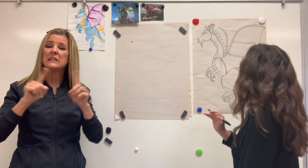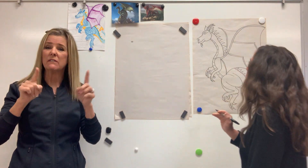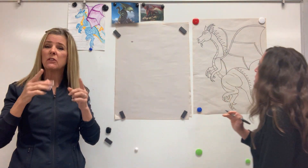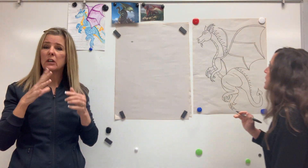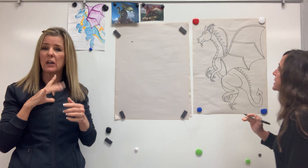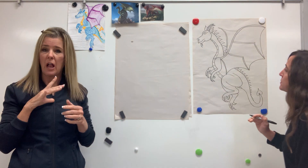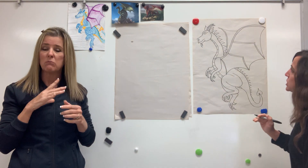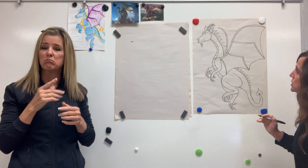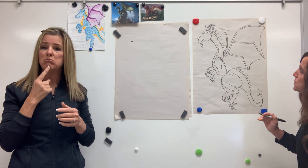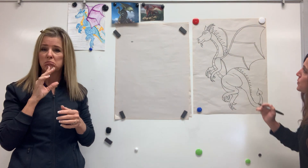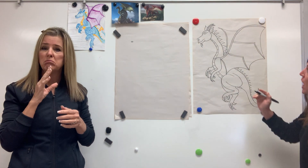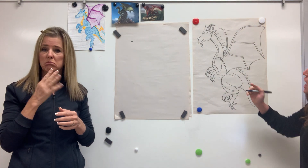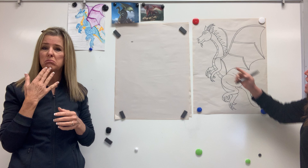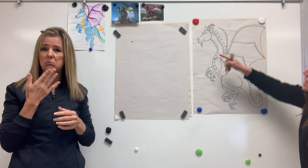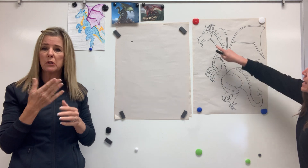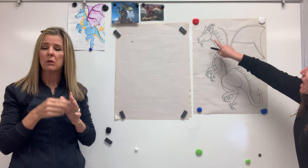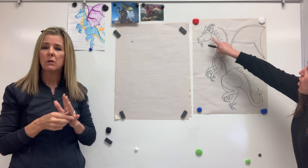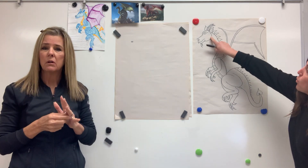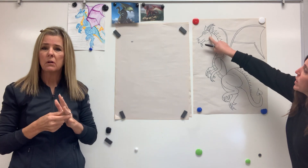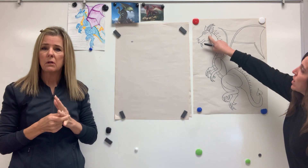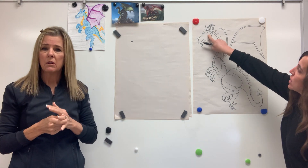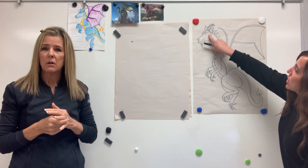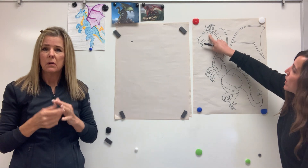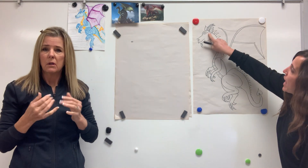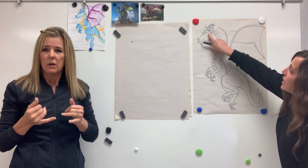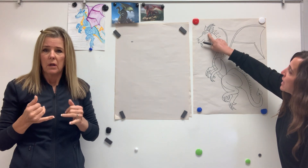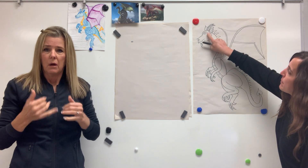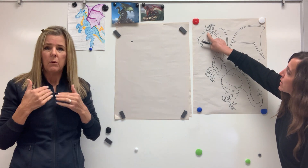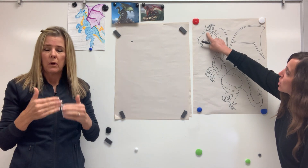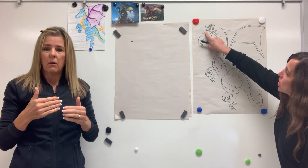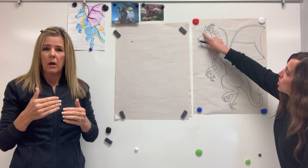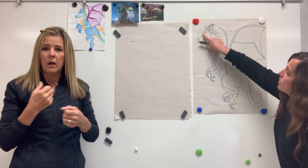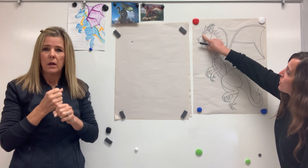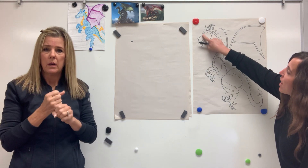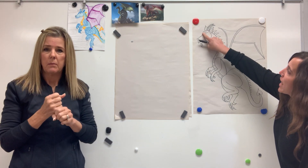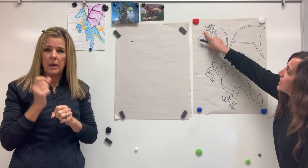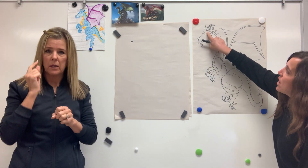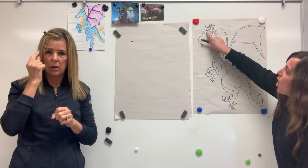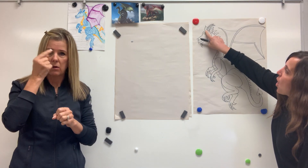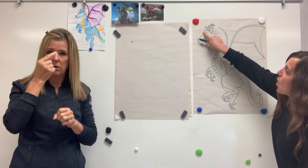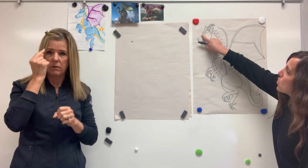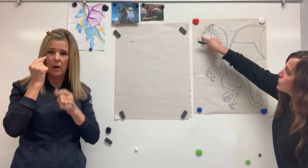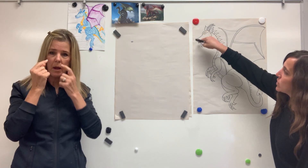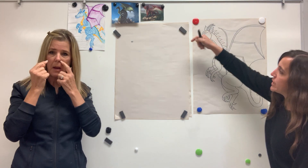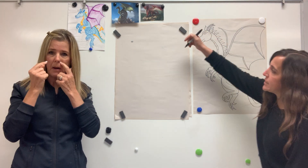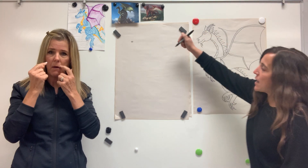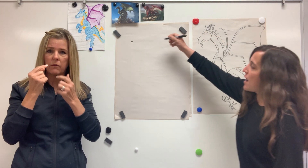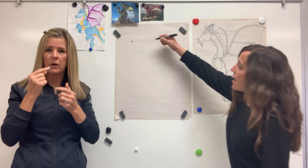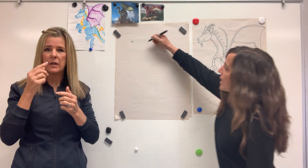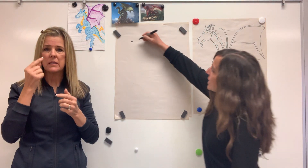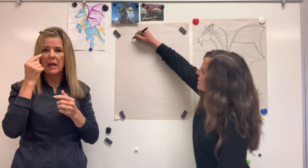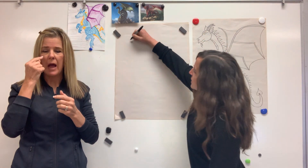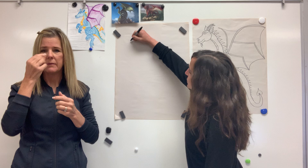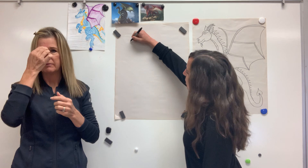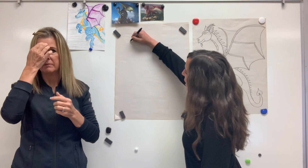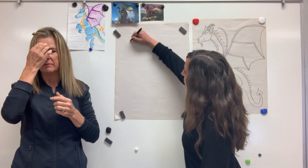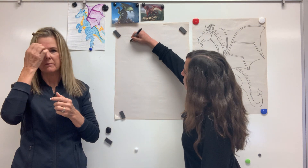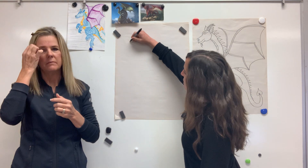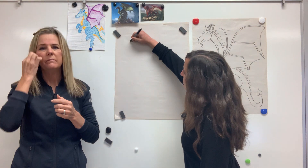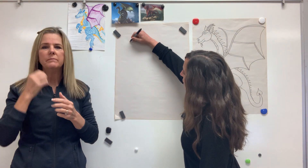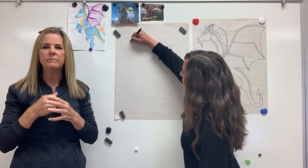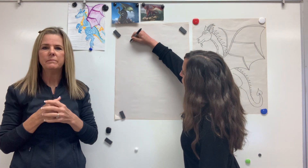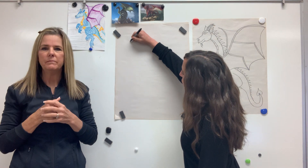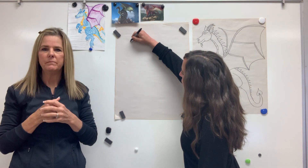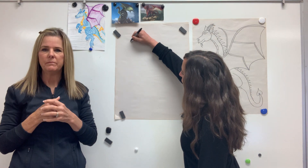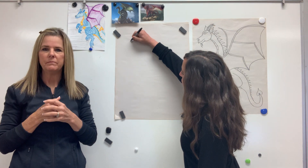cool too. It's up to you. Now we are gonna go ahead and make a curve line over his eye. So I'm